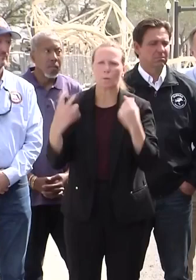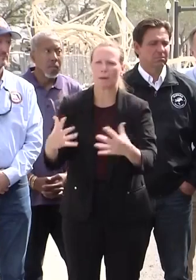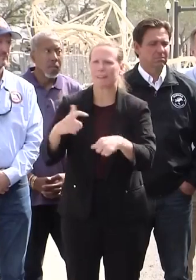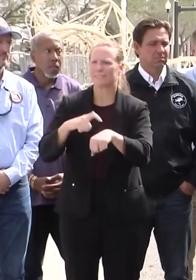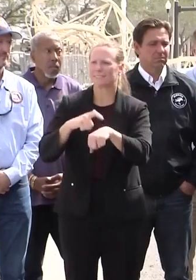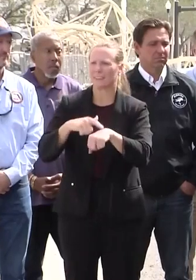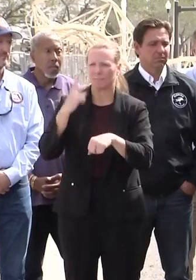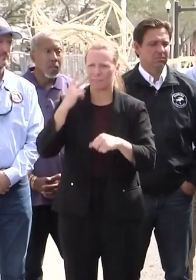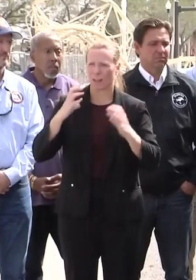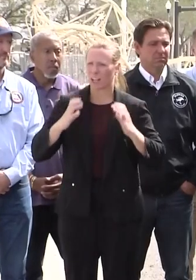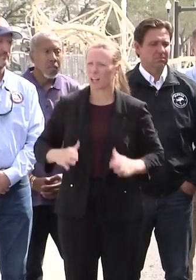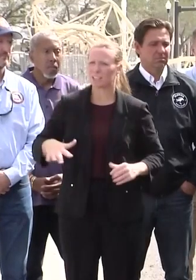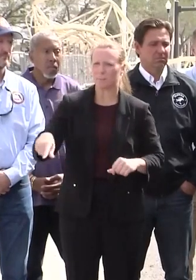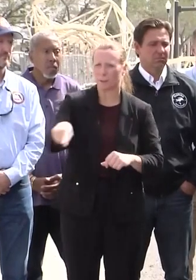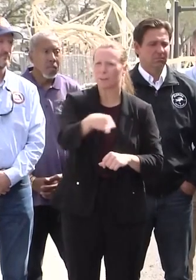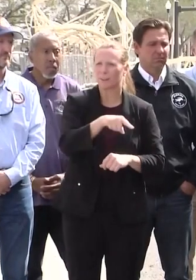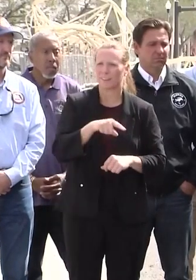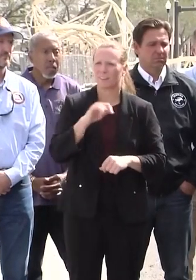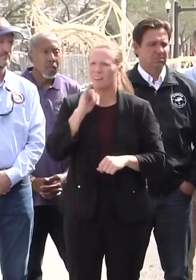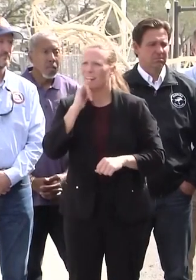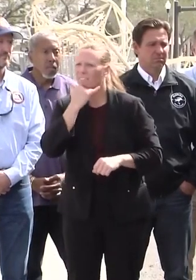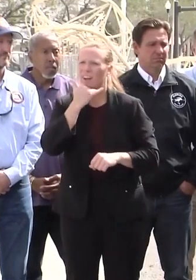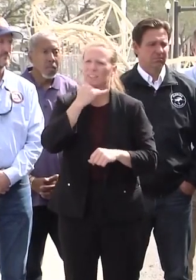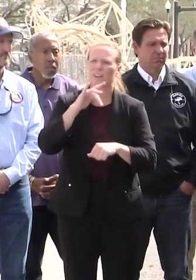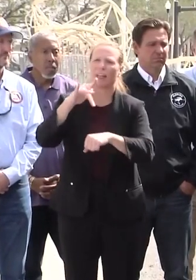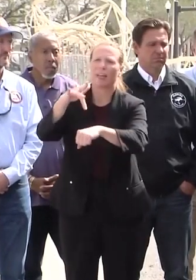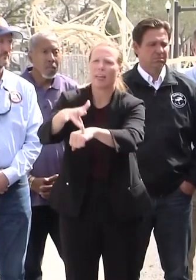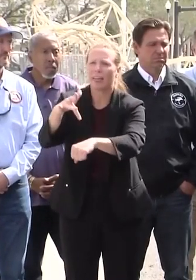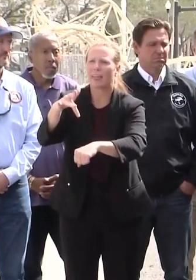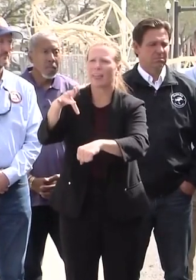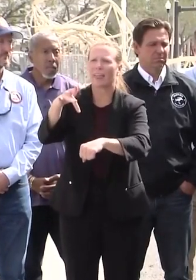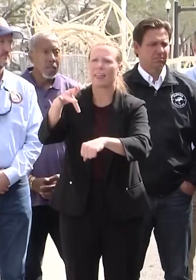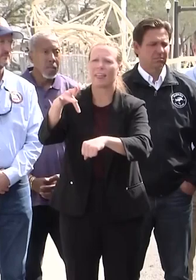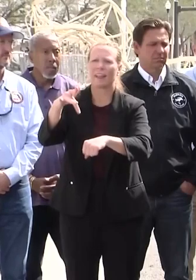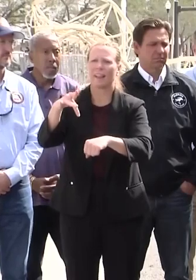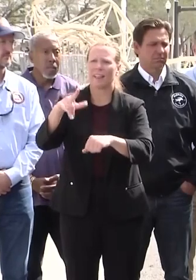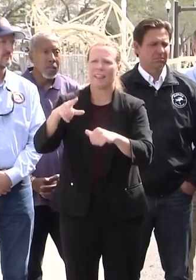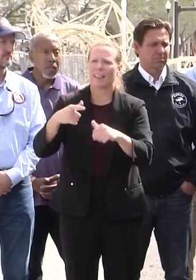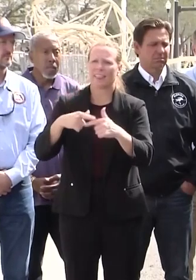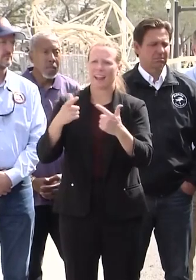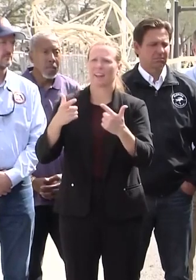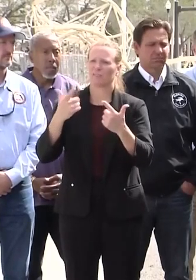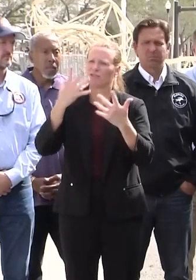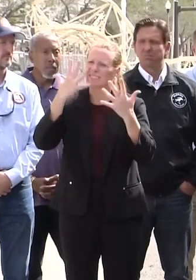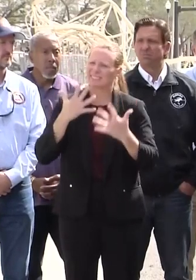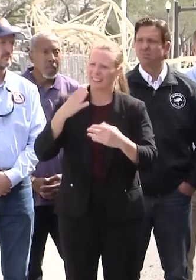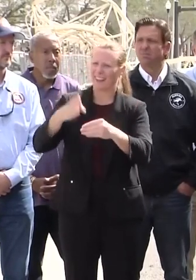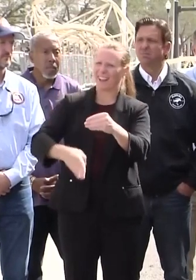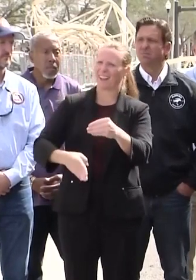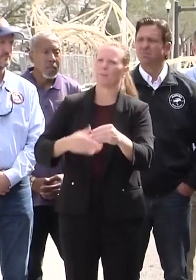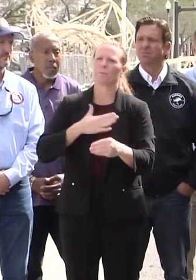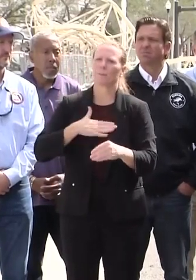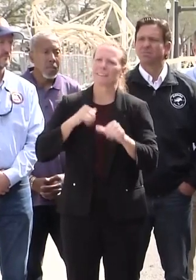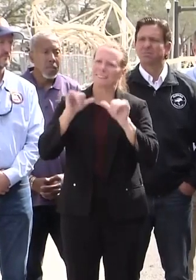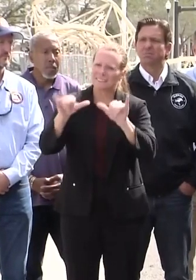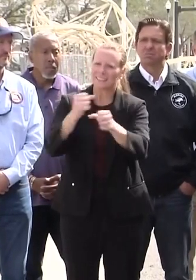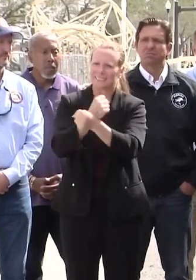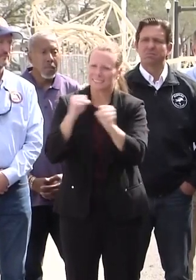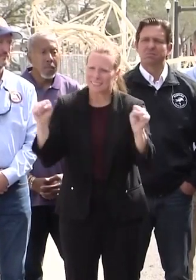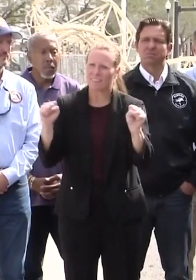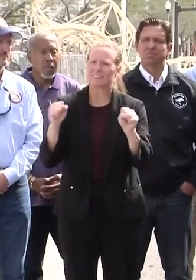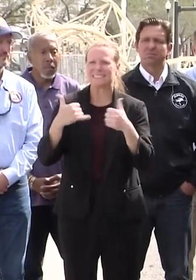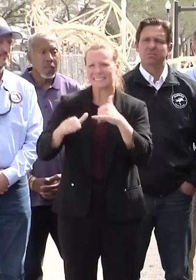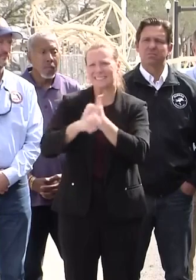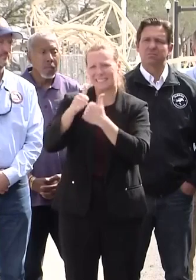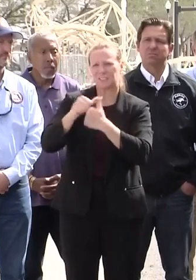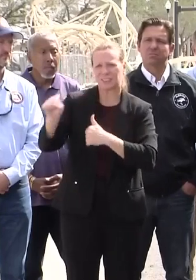customers inadvertently make contact and it comes to a very tragic end. Please stay safe. It is still a dangerous situation